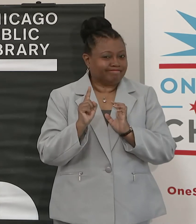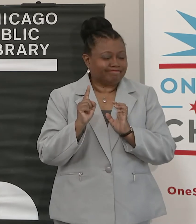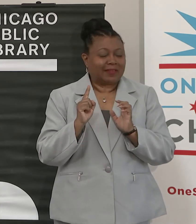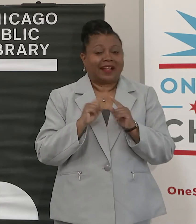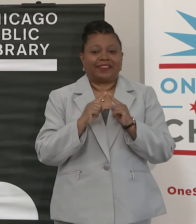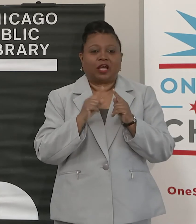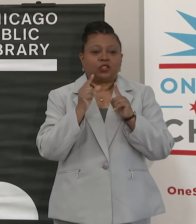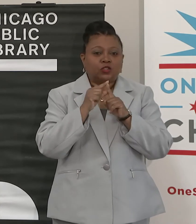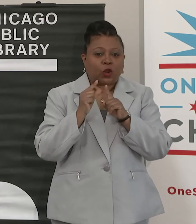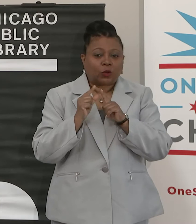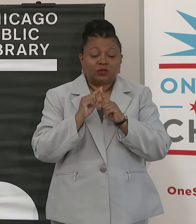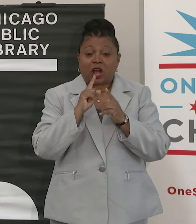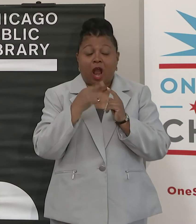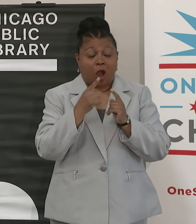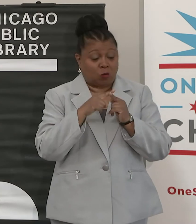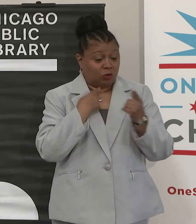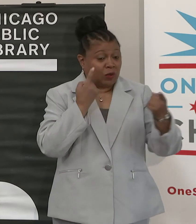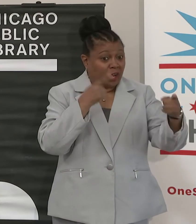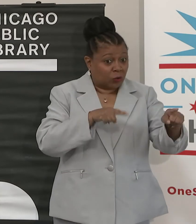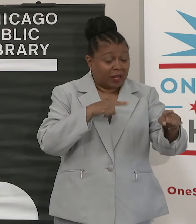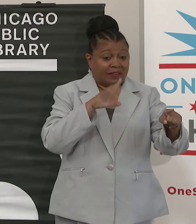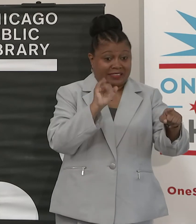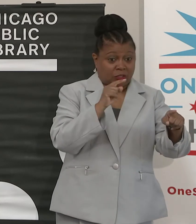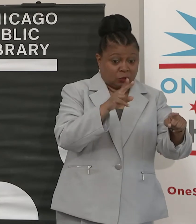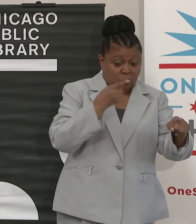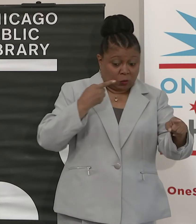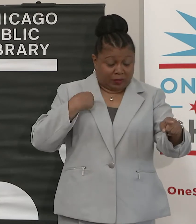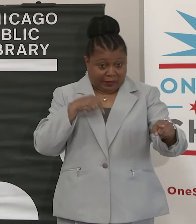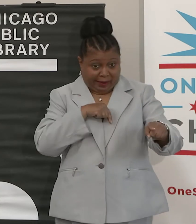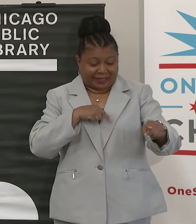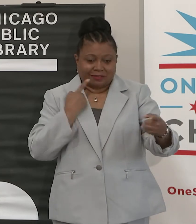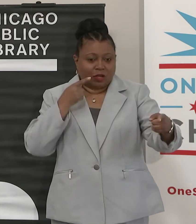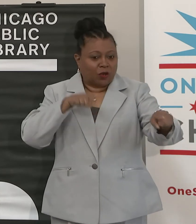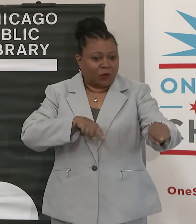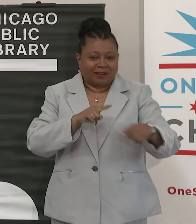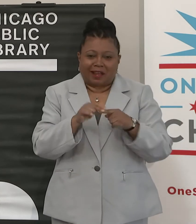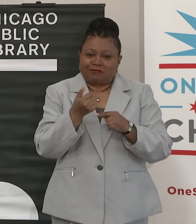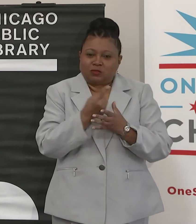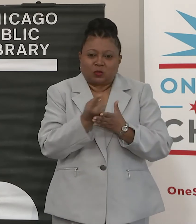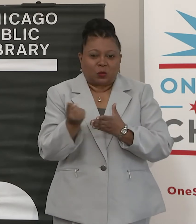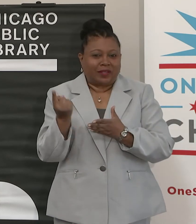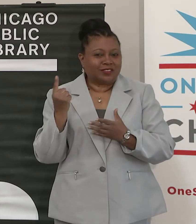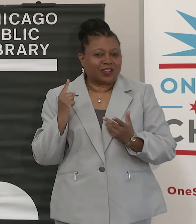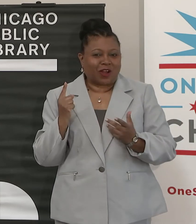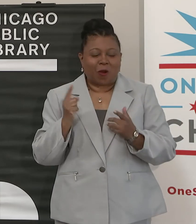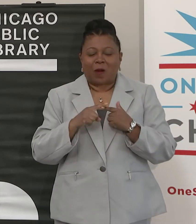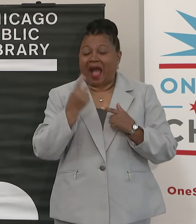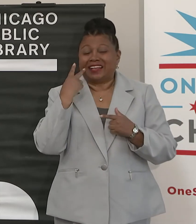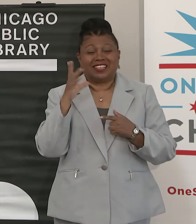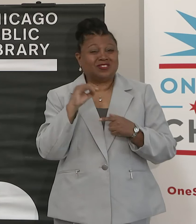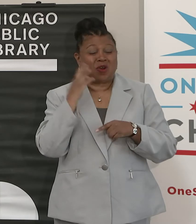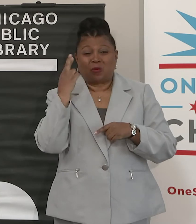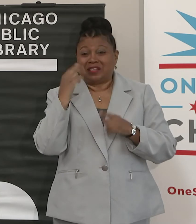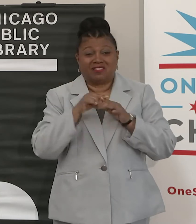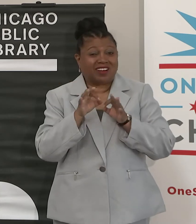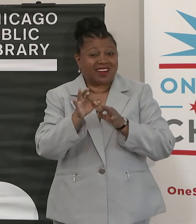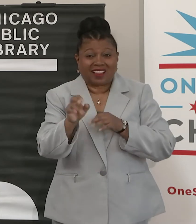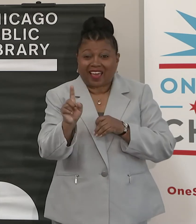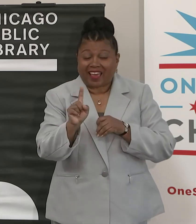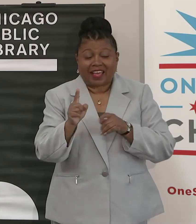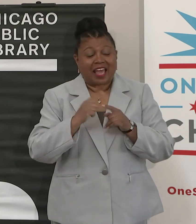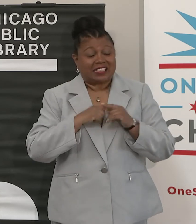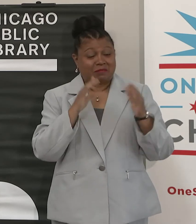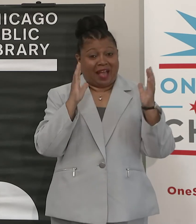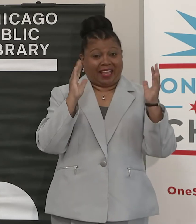The terms are ones that were agreed to by the CTU just a matter of a few weeks ago. I see no basis for delay, and it's